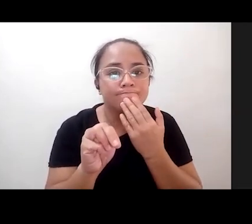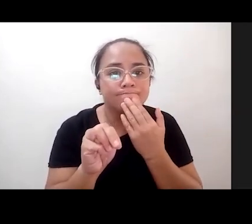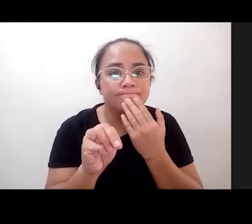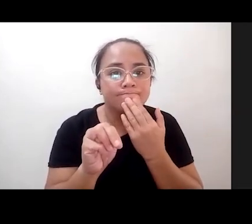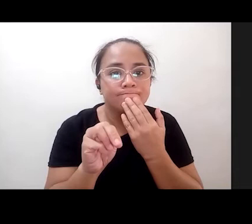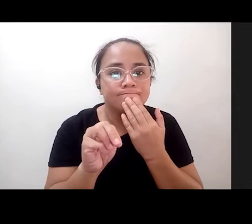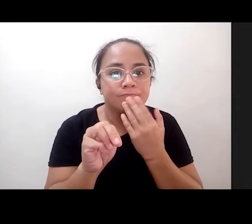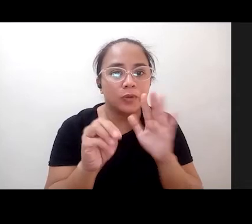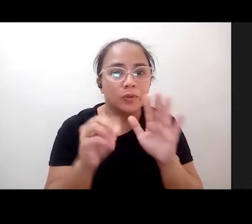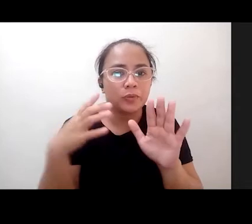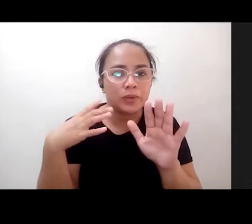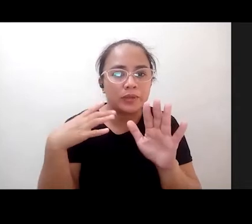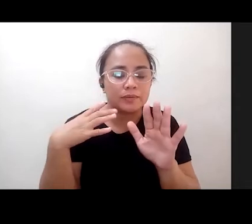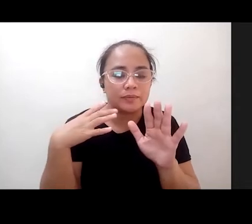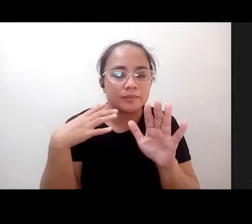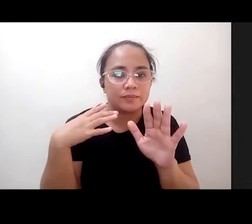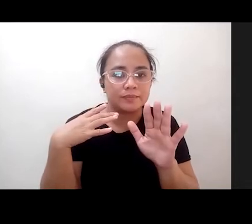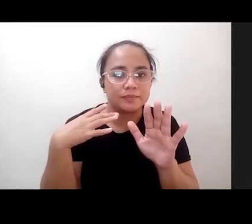actually hit.